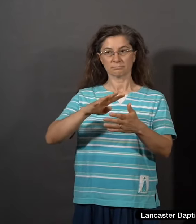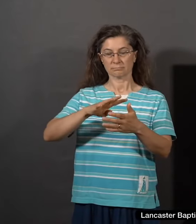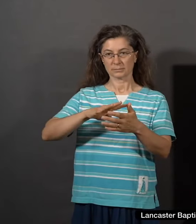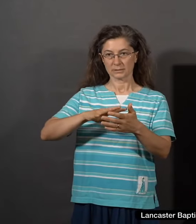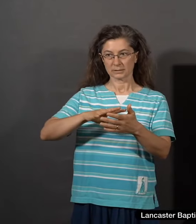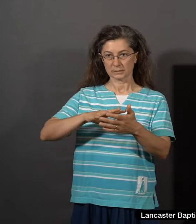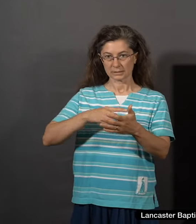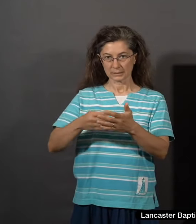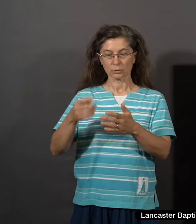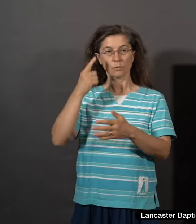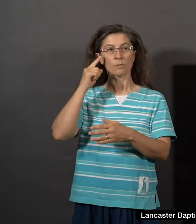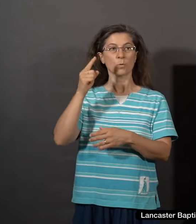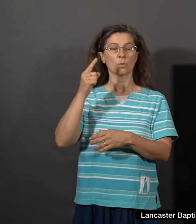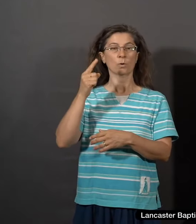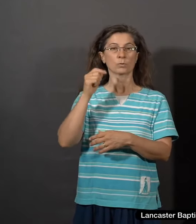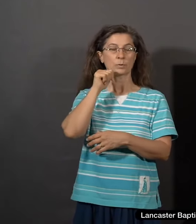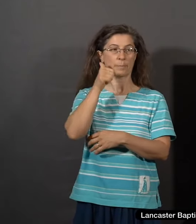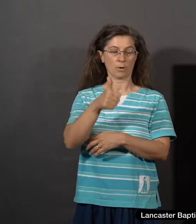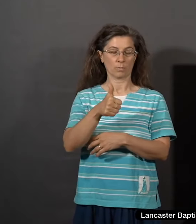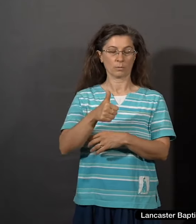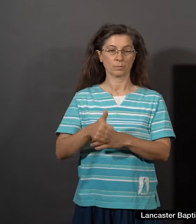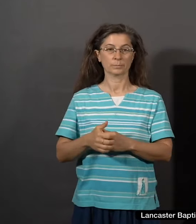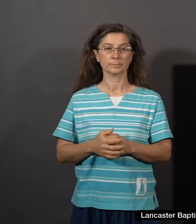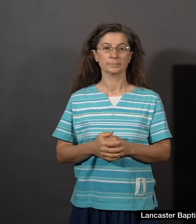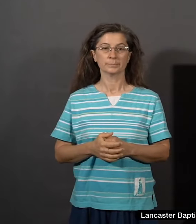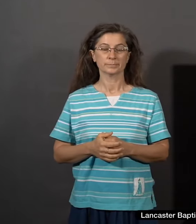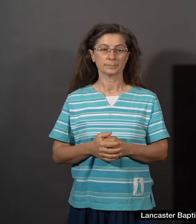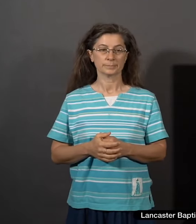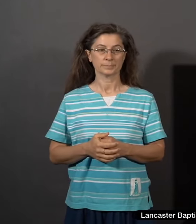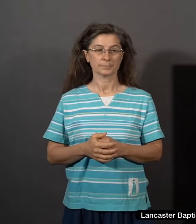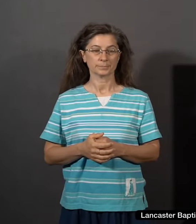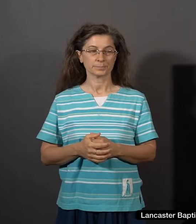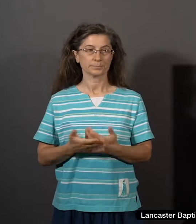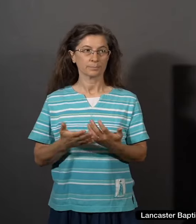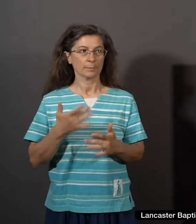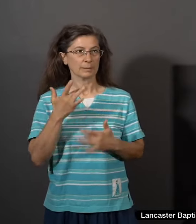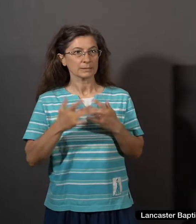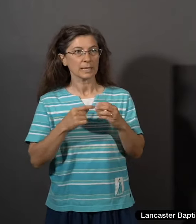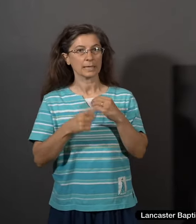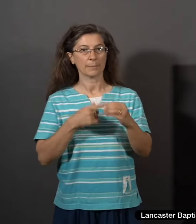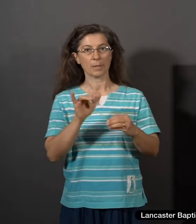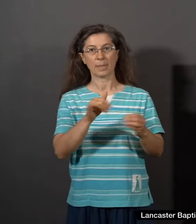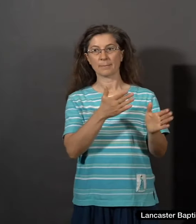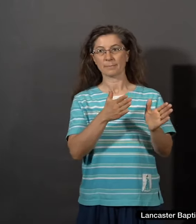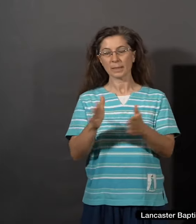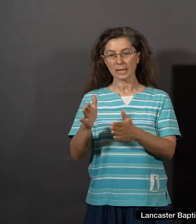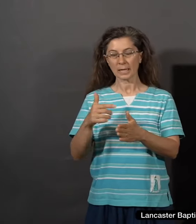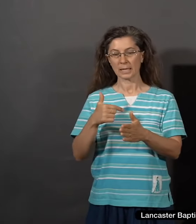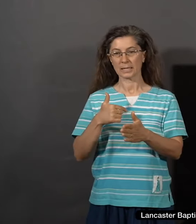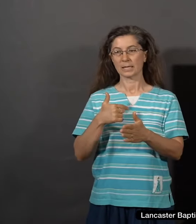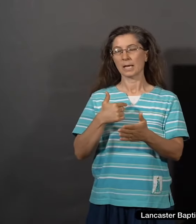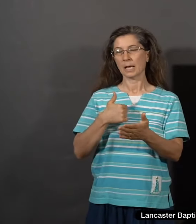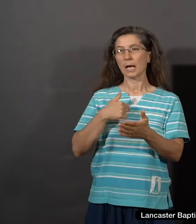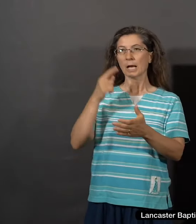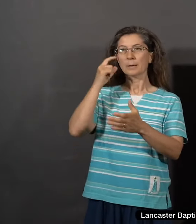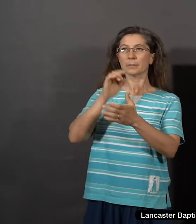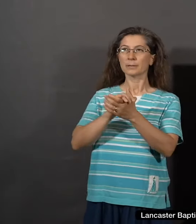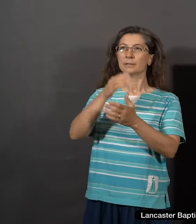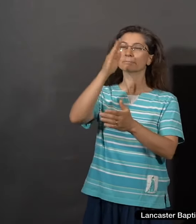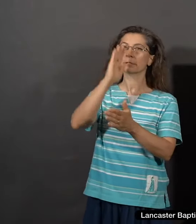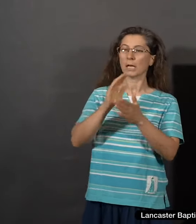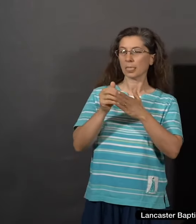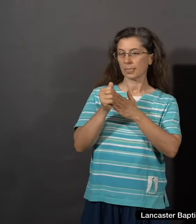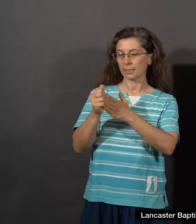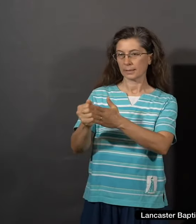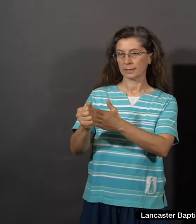tomorrow and we're excited about uh sharing that plan with you i've been working on that and uh believe god's god's hand is